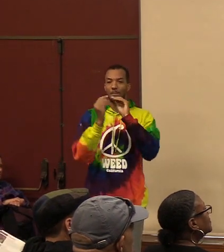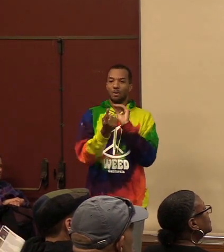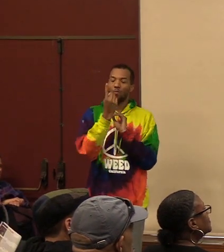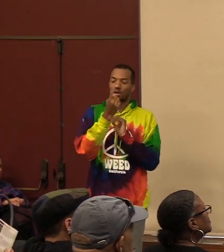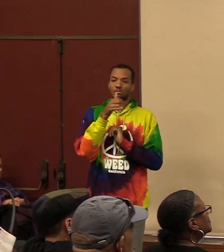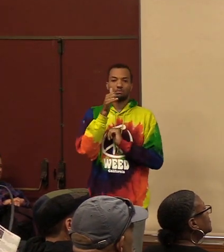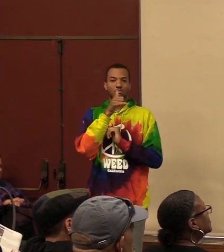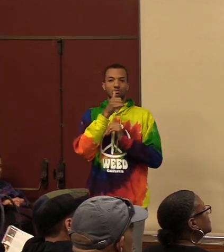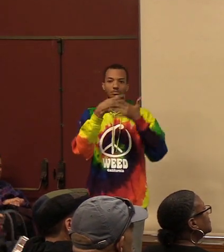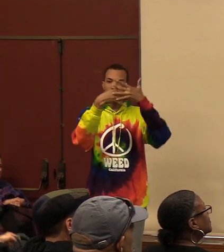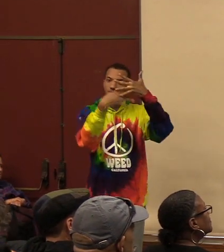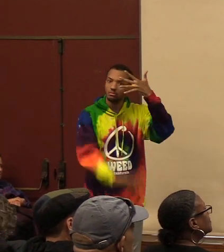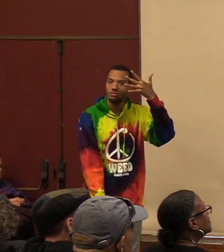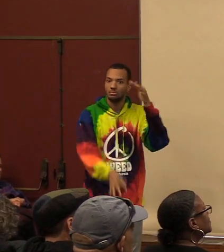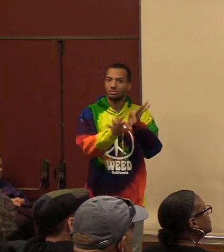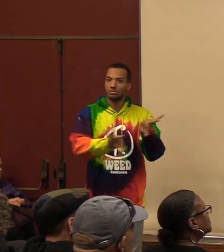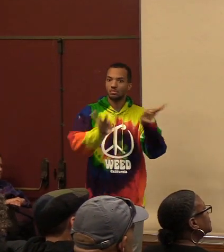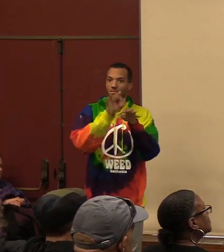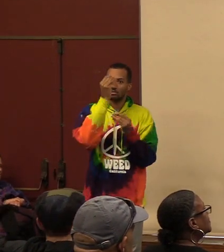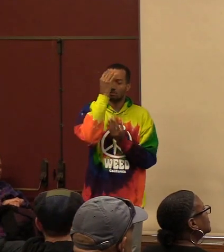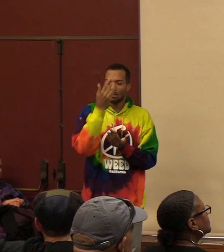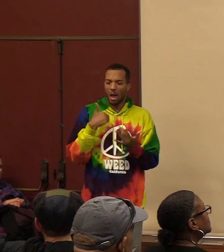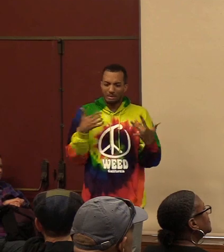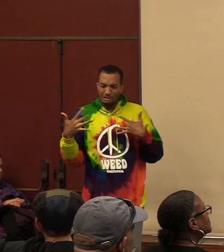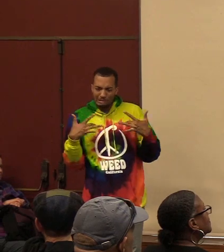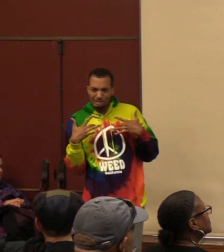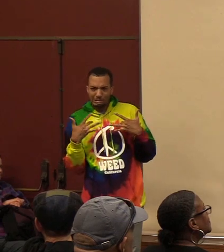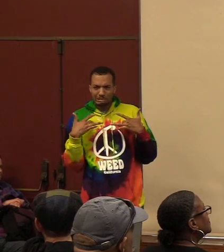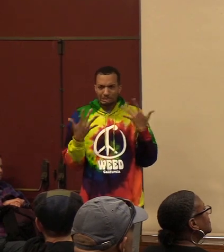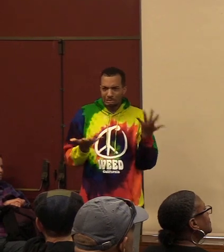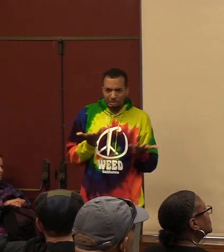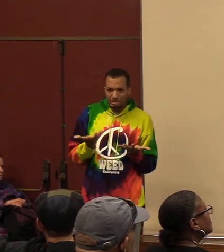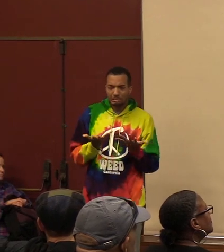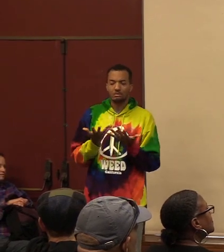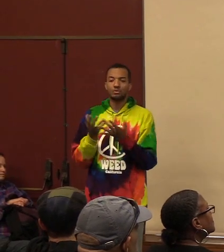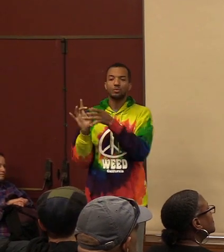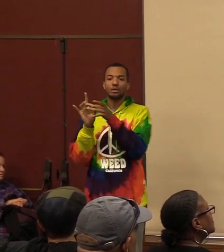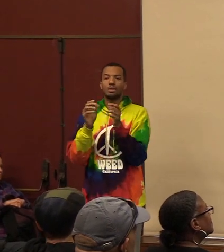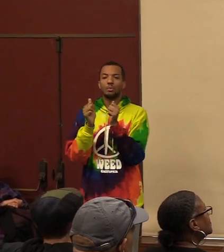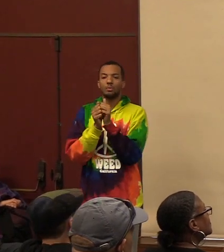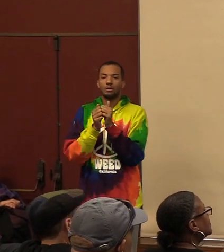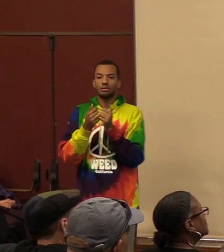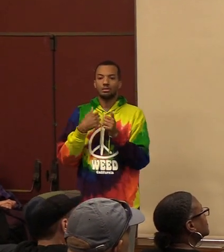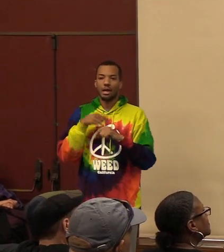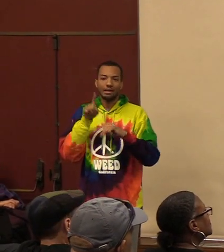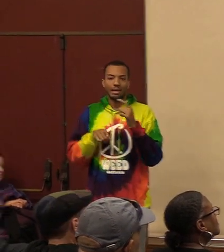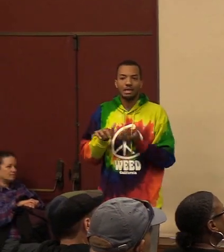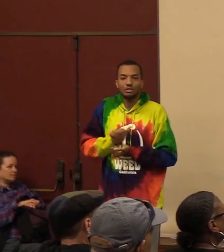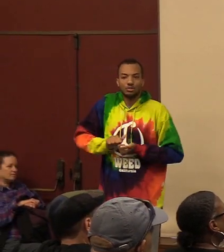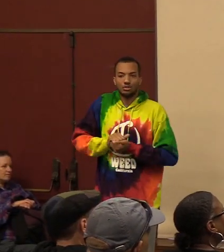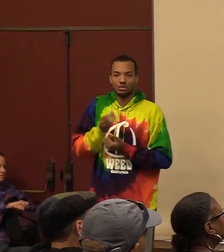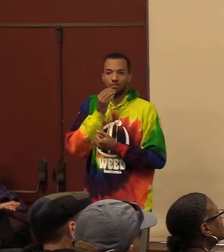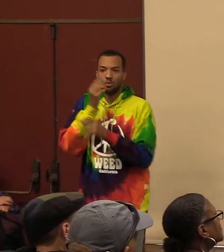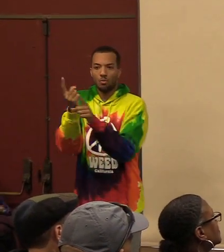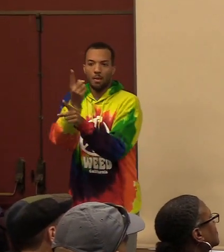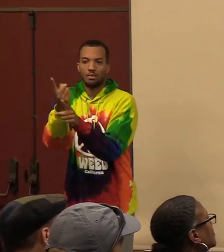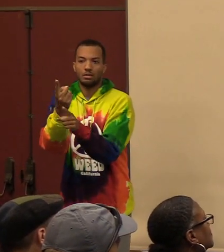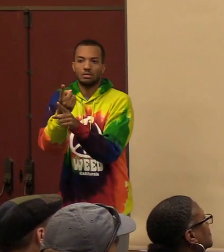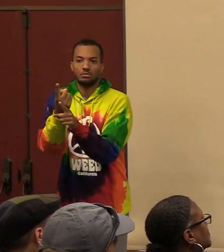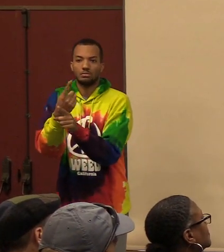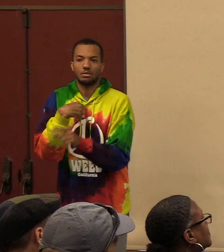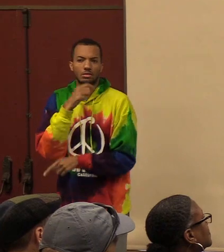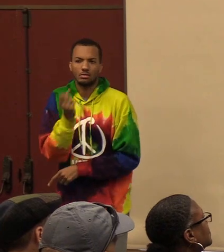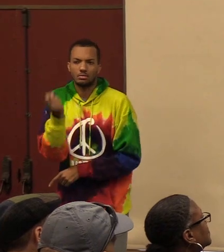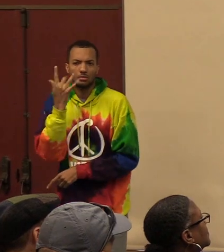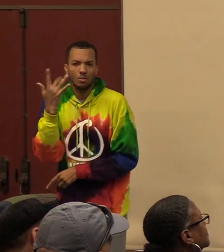addressed all of my concerns in terms of not being able to digest my food. I just did not understand why I